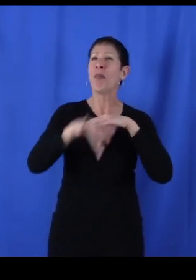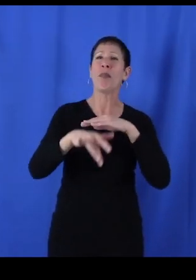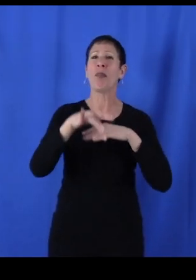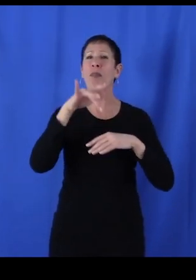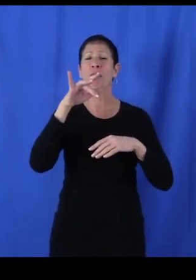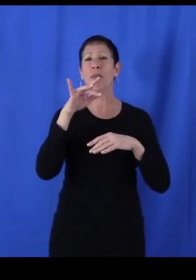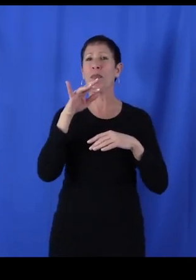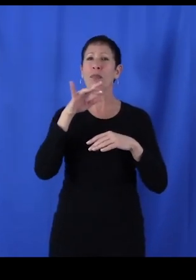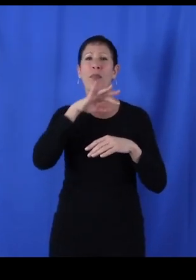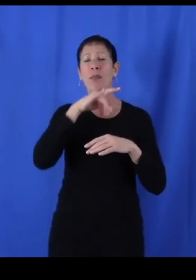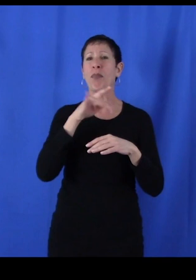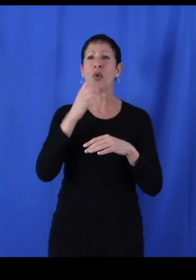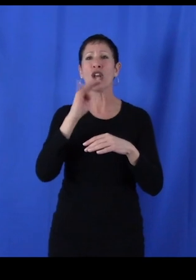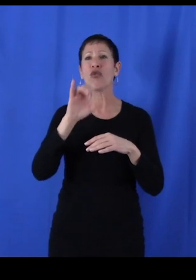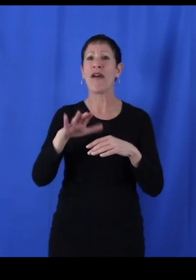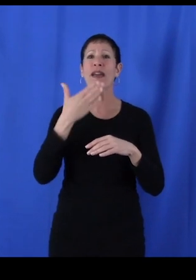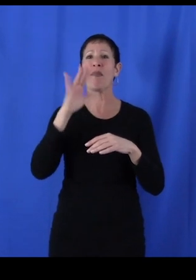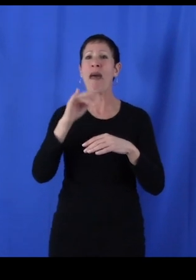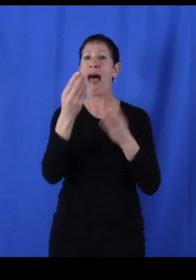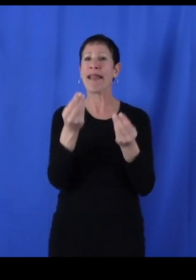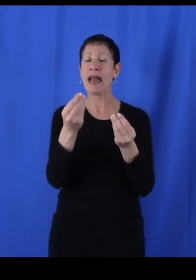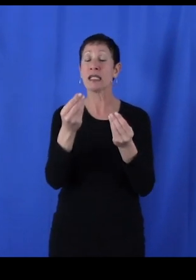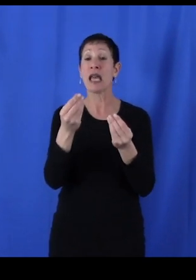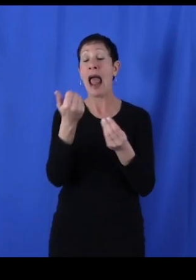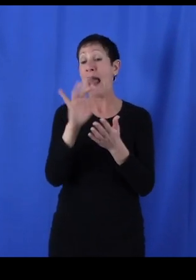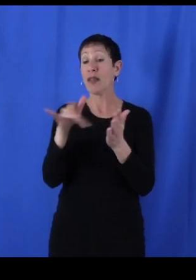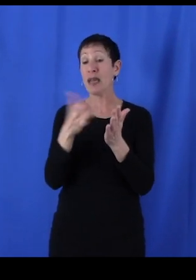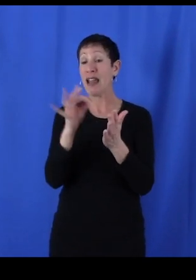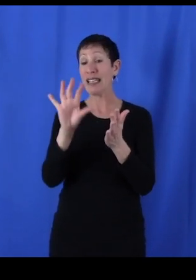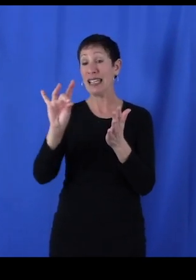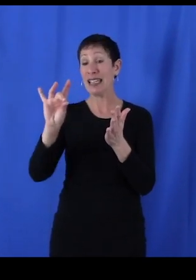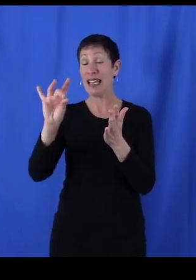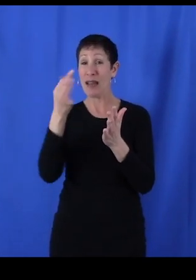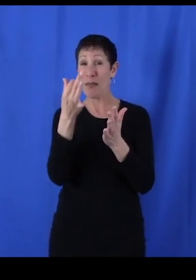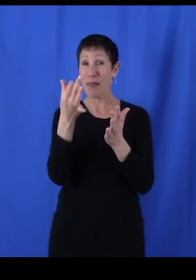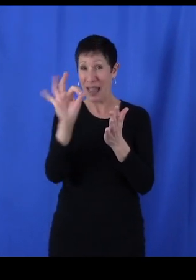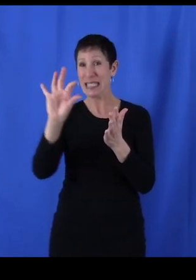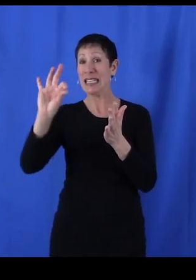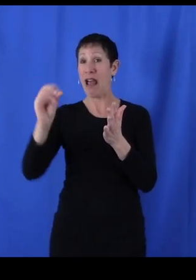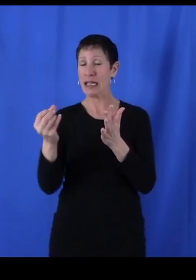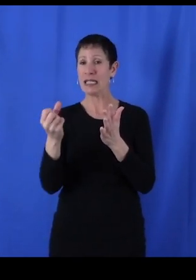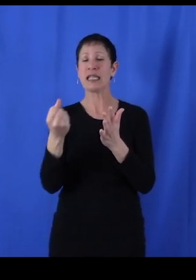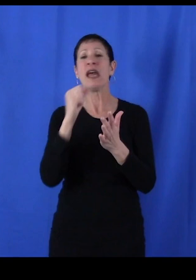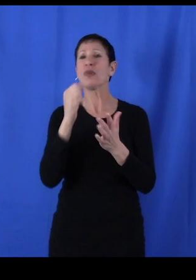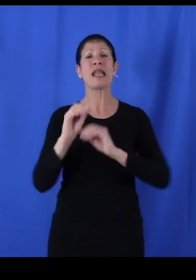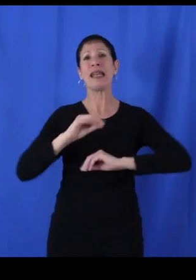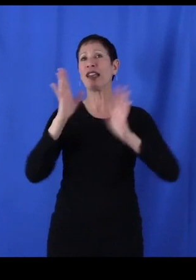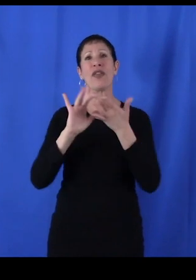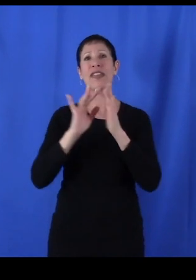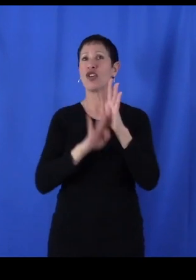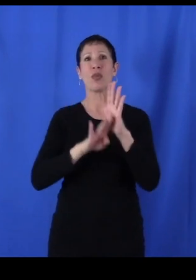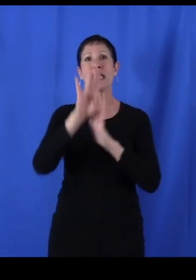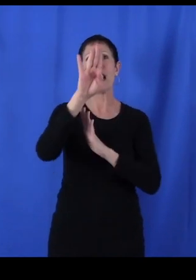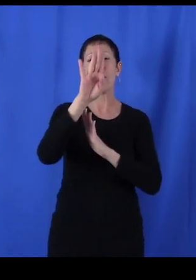it was unclear that the internet would ever take off. It was unclear that it wouldn't die the way video phones